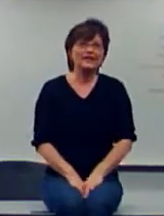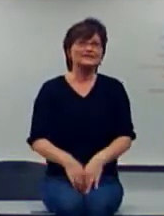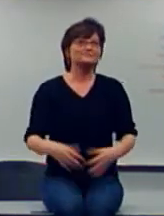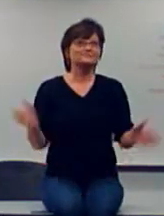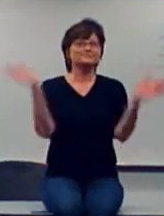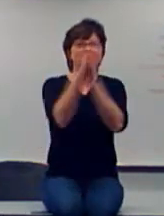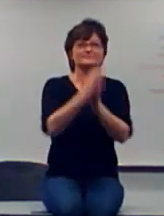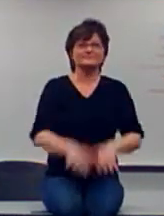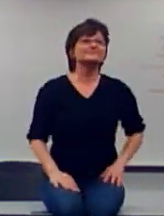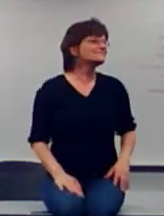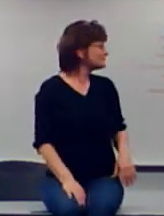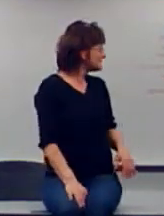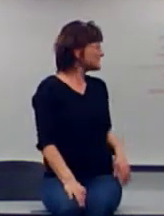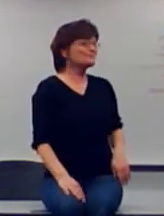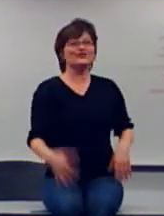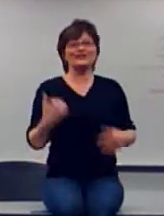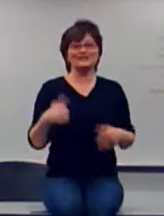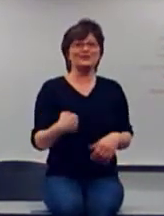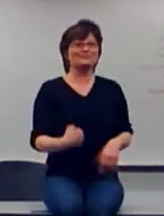thanks. Because I'm a trained interpreter.